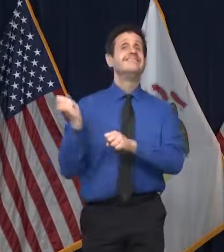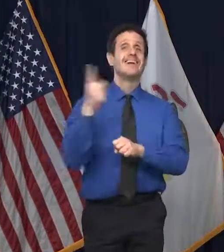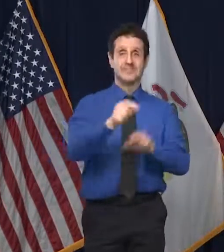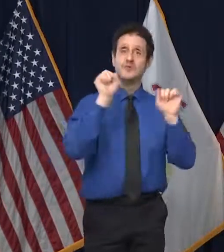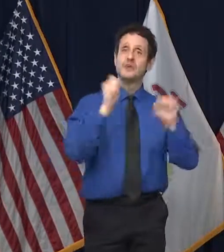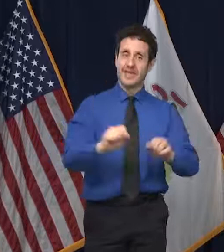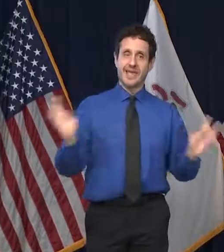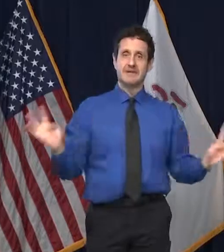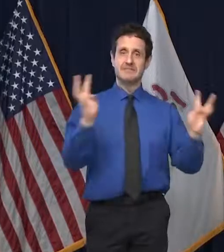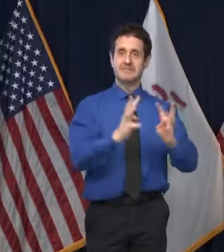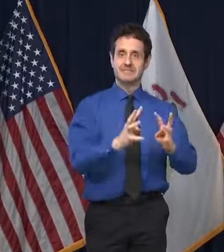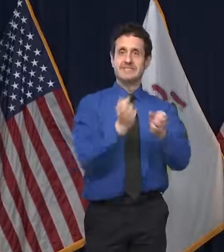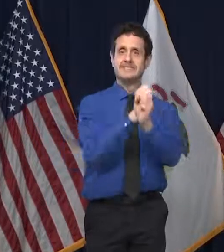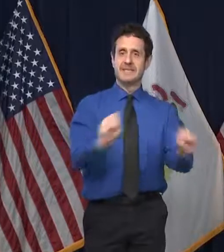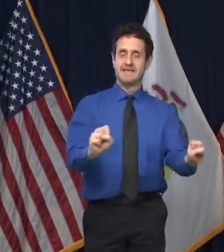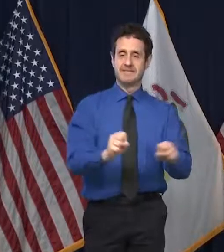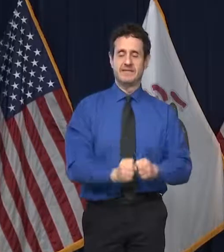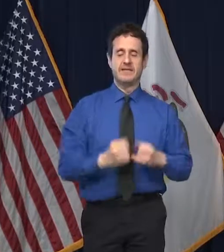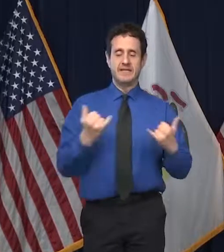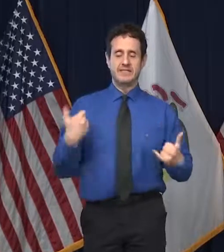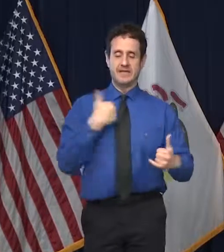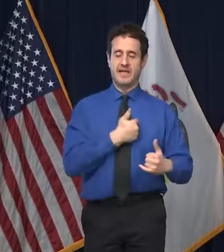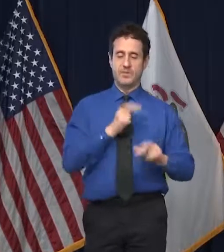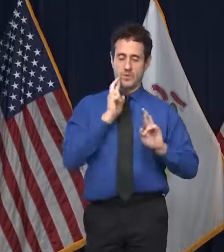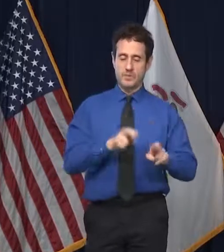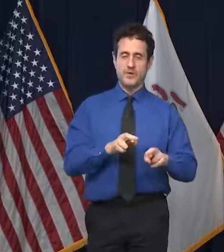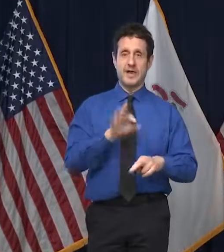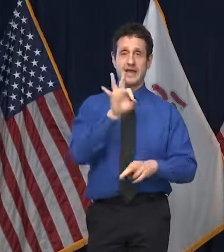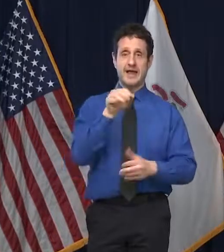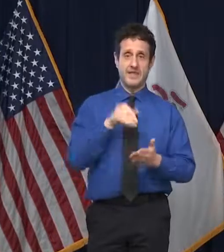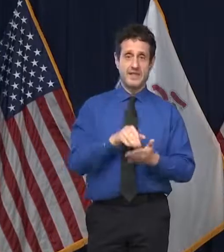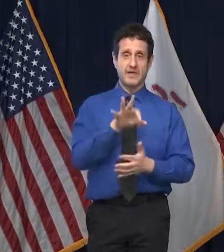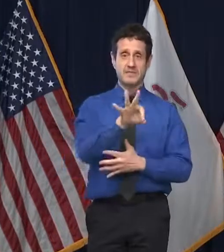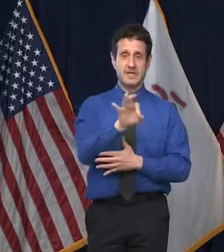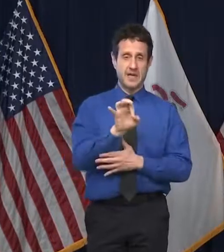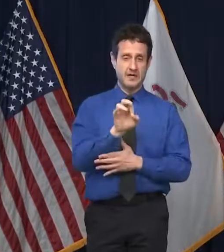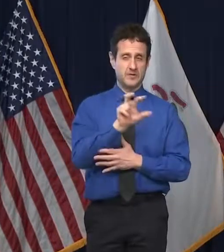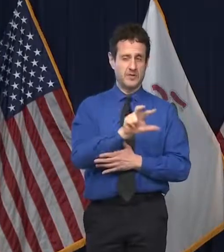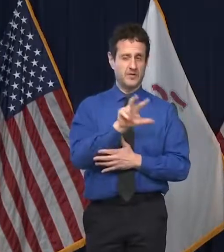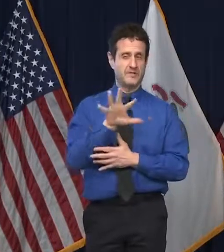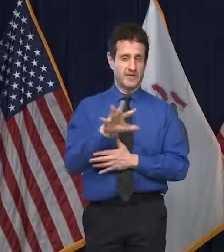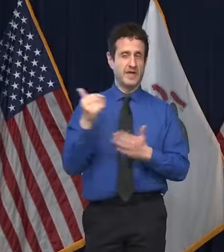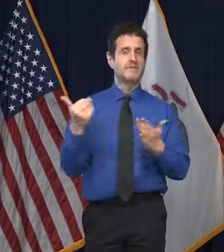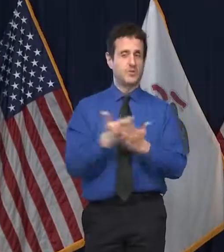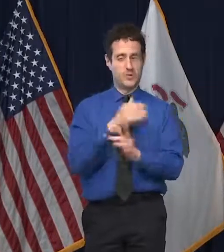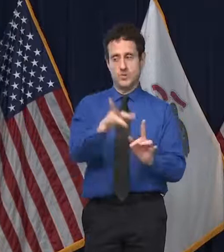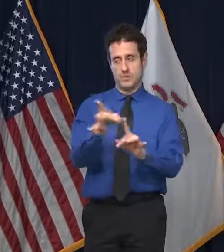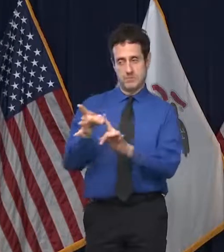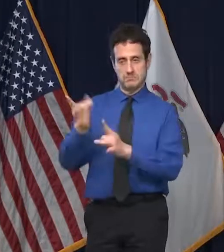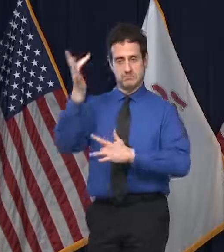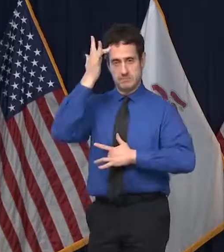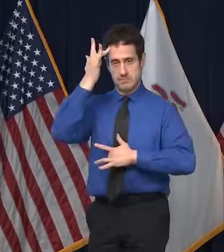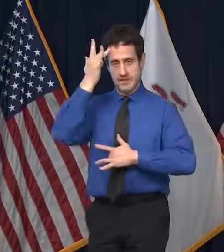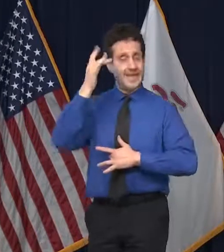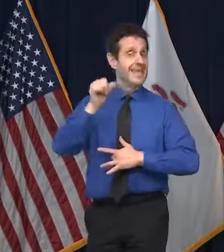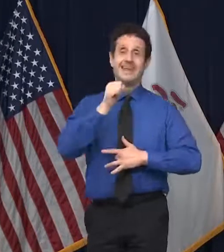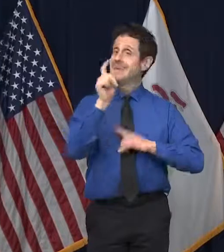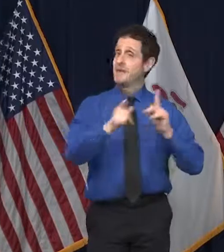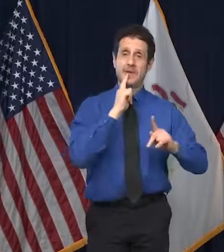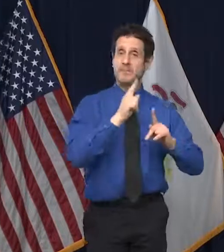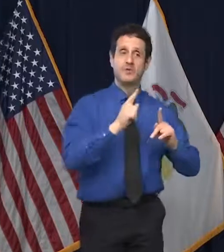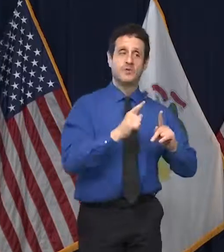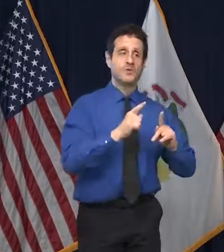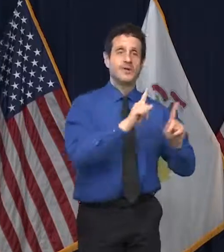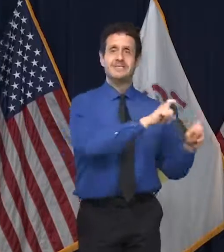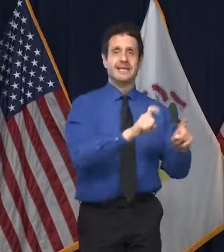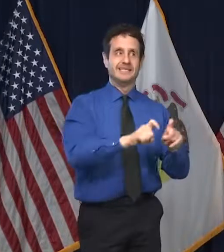Today, we are reporting 9,935 new cases. These are not duplicates. These are not people who took 5